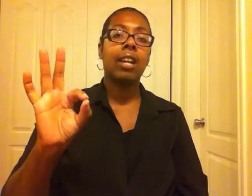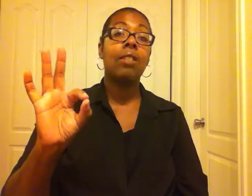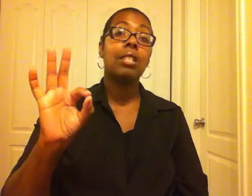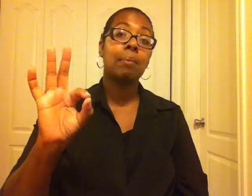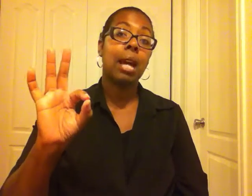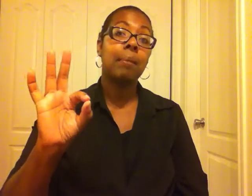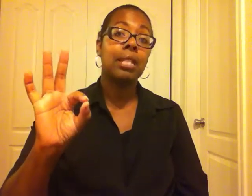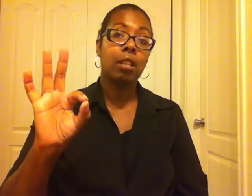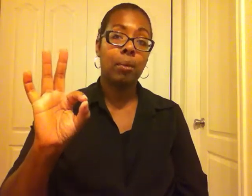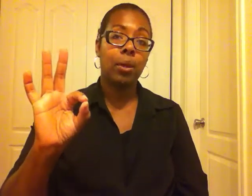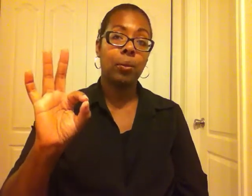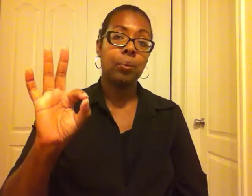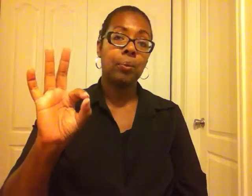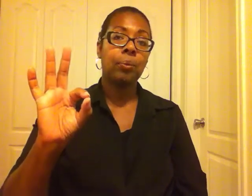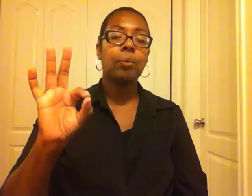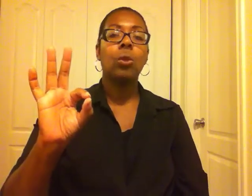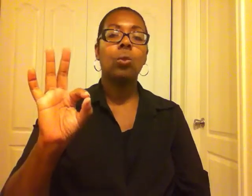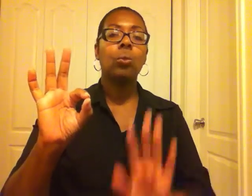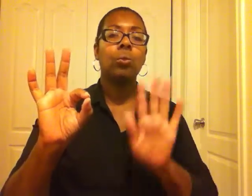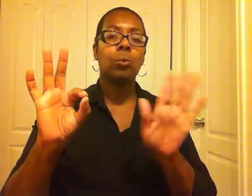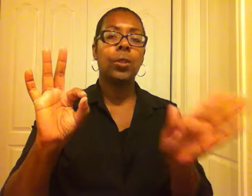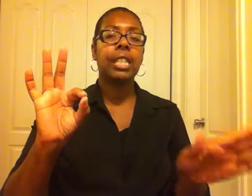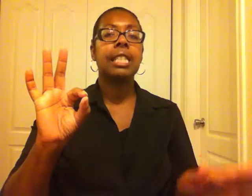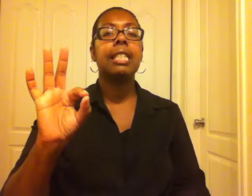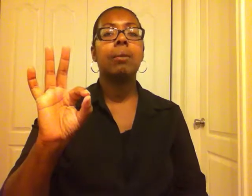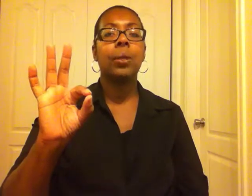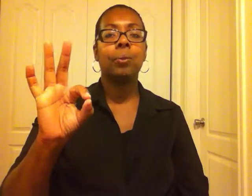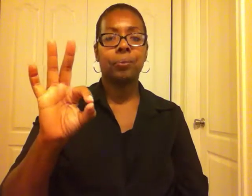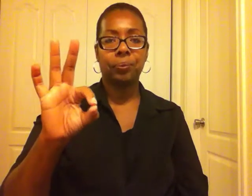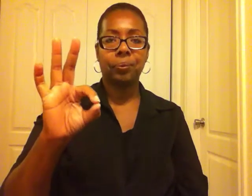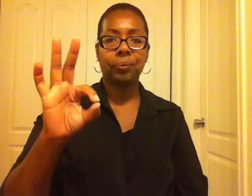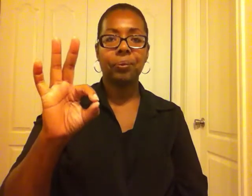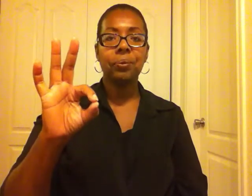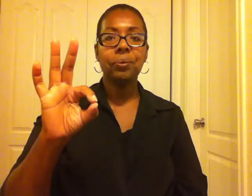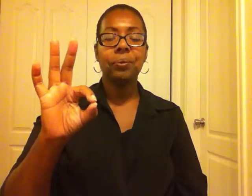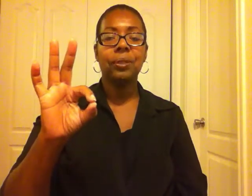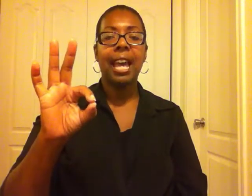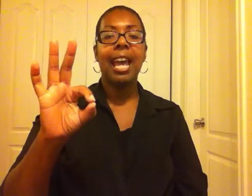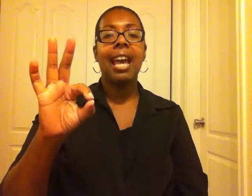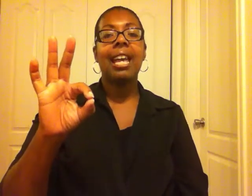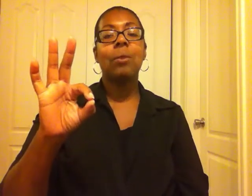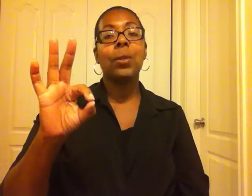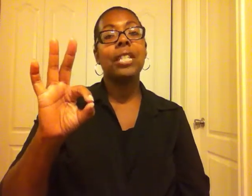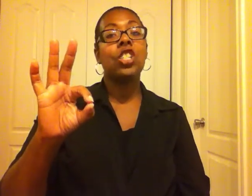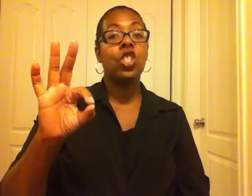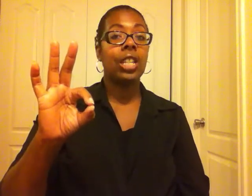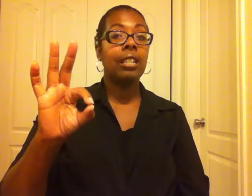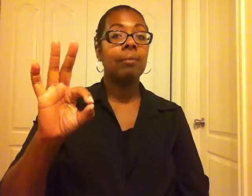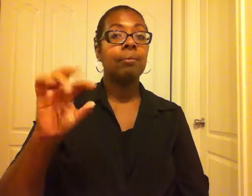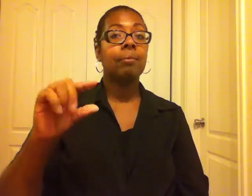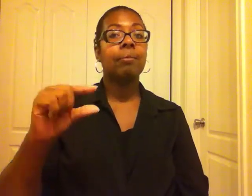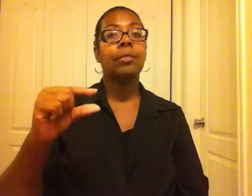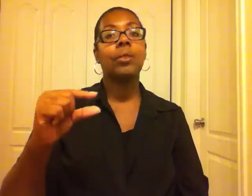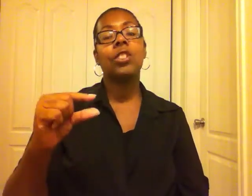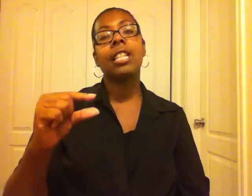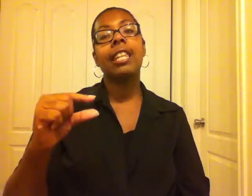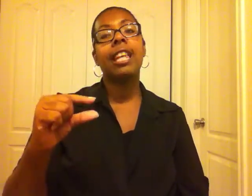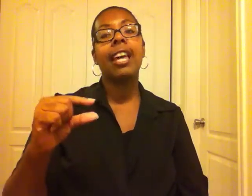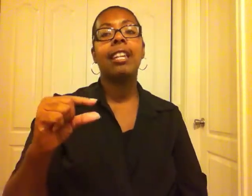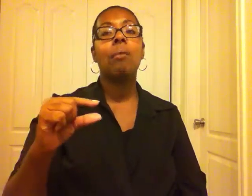and sometimes W. We'll get into W. We go into G. We're just like that. Now,